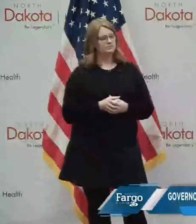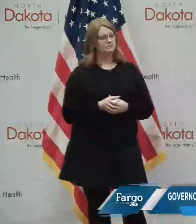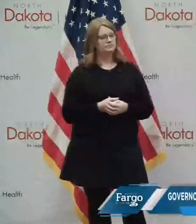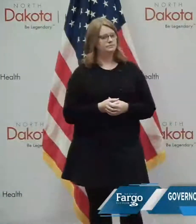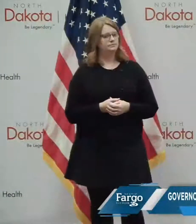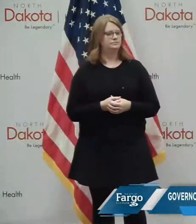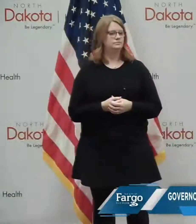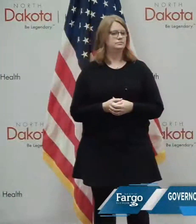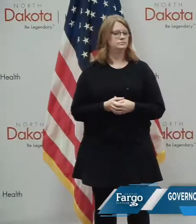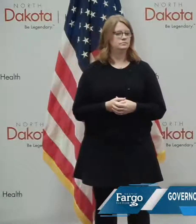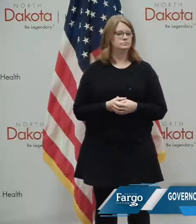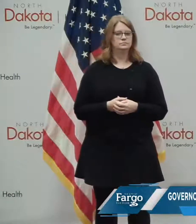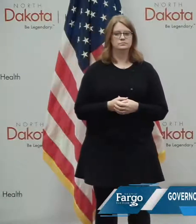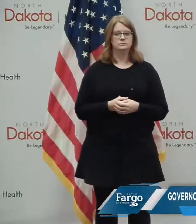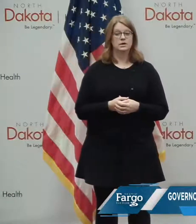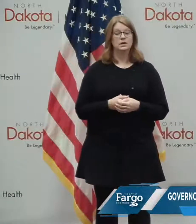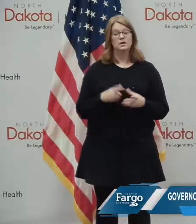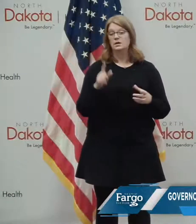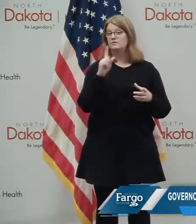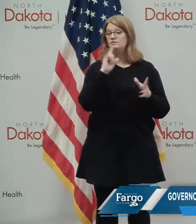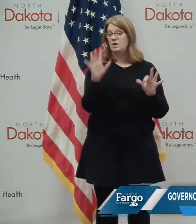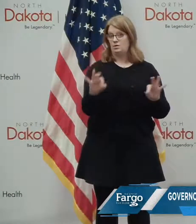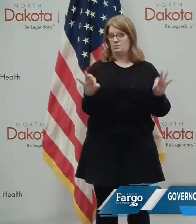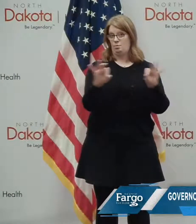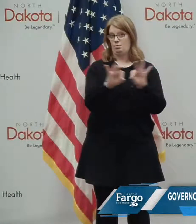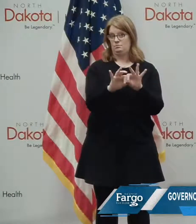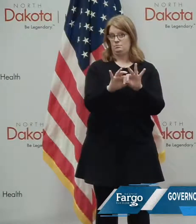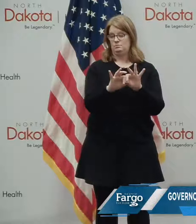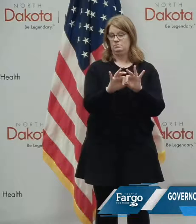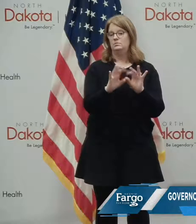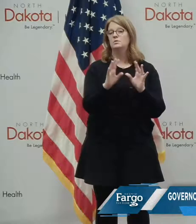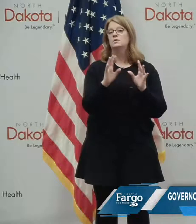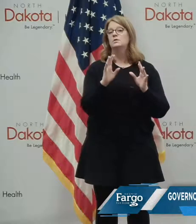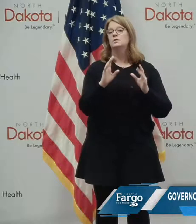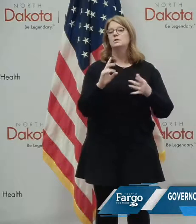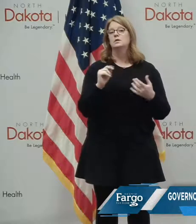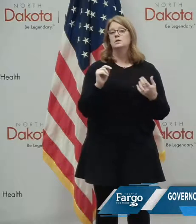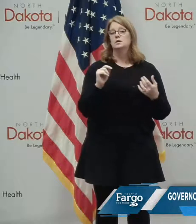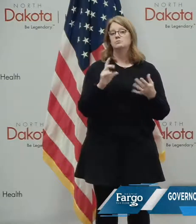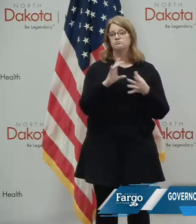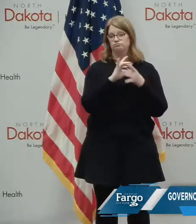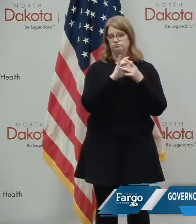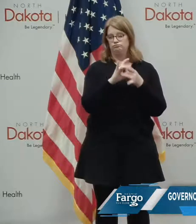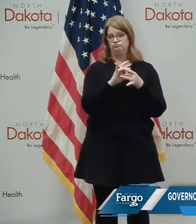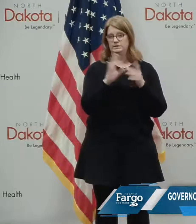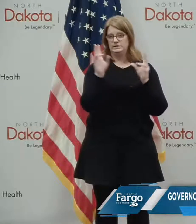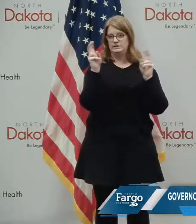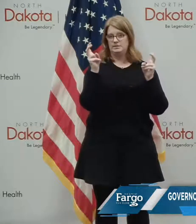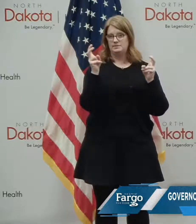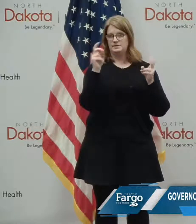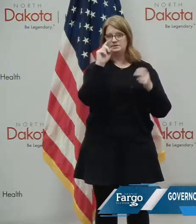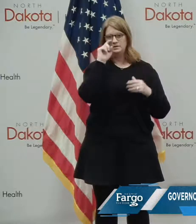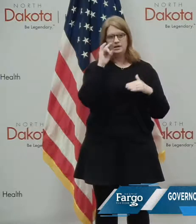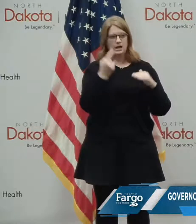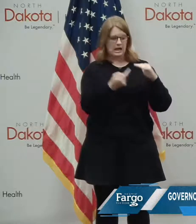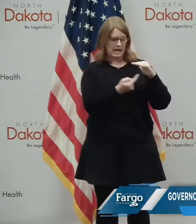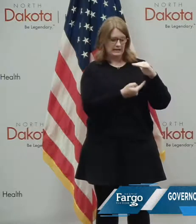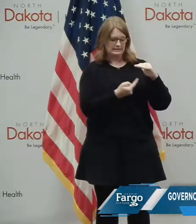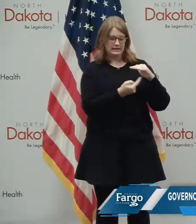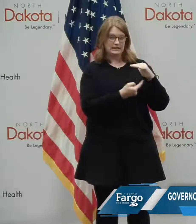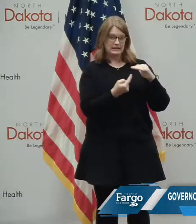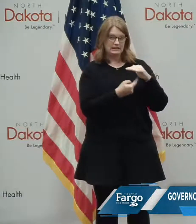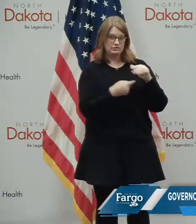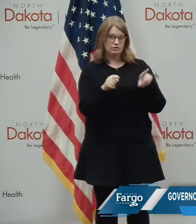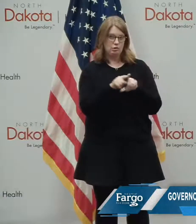is a important one, and it has to do with the topics of isolation and quarantine. And